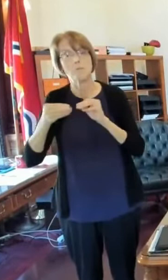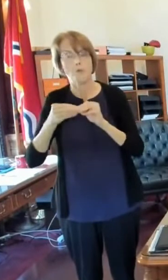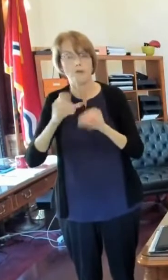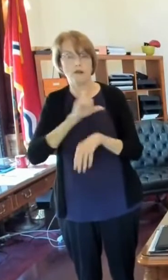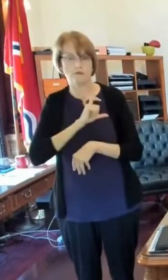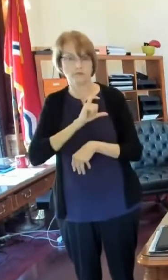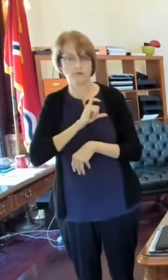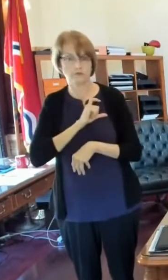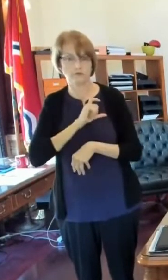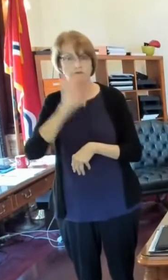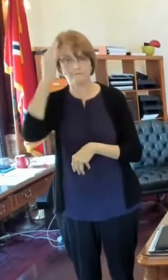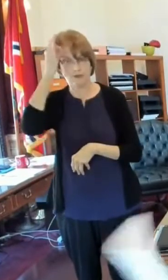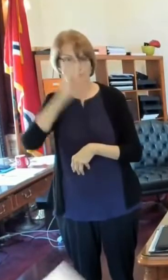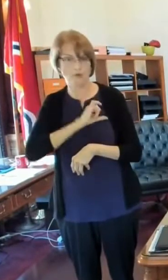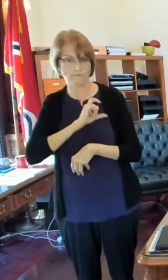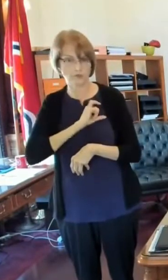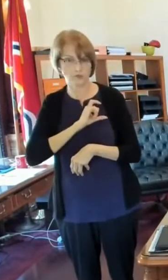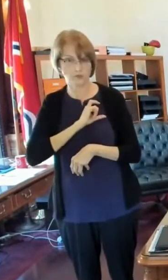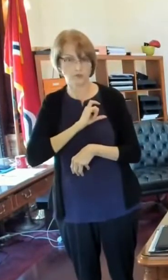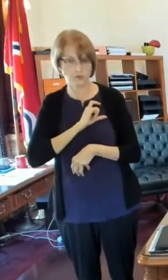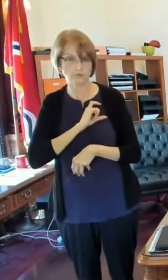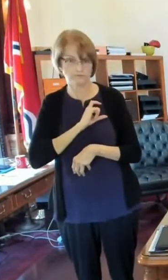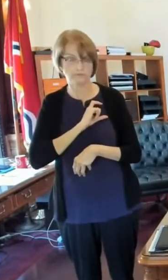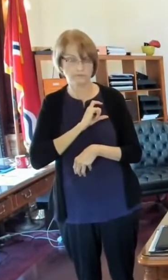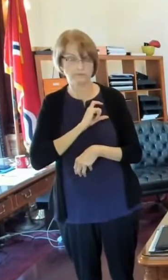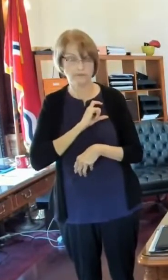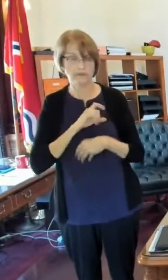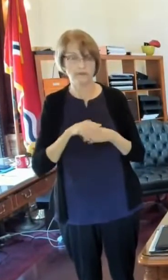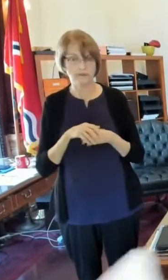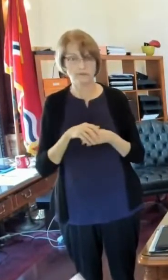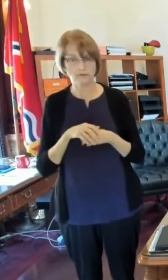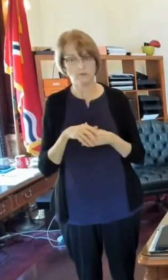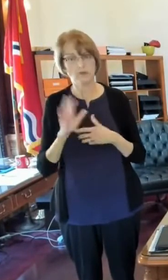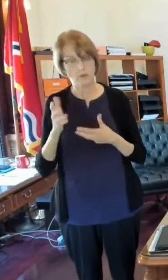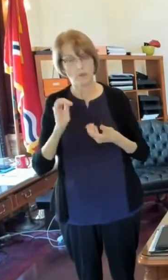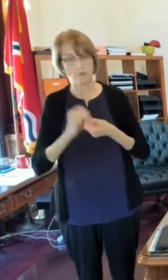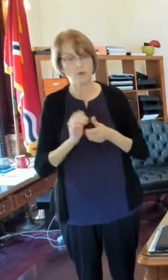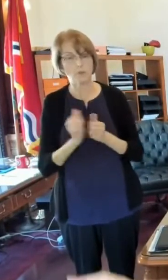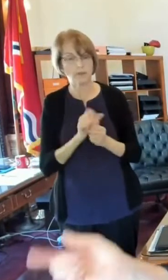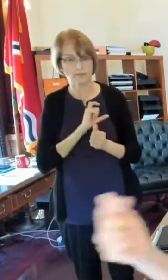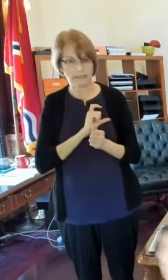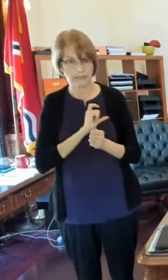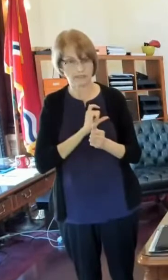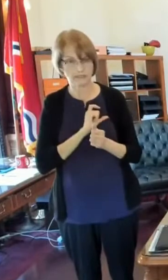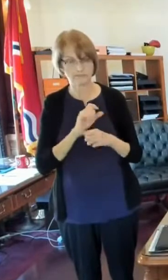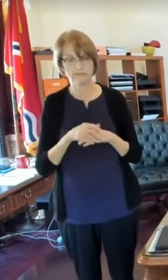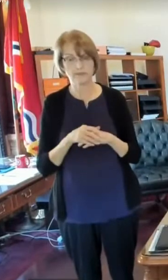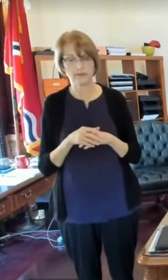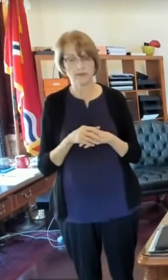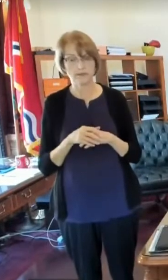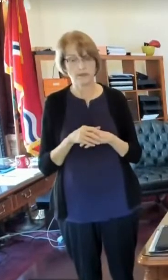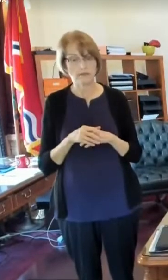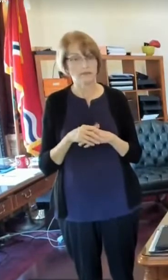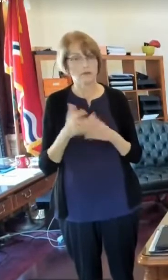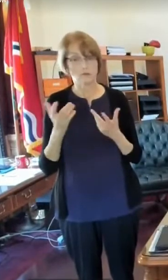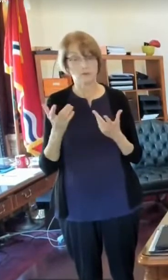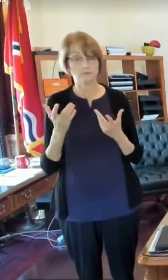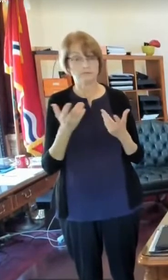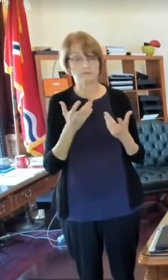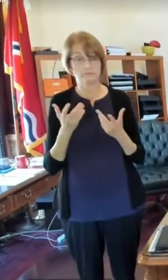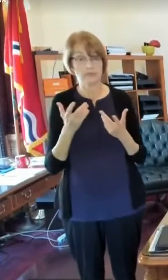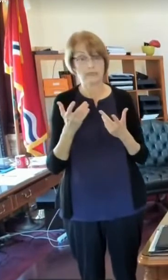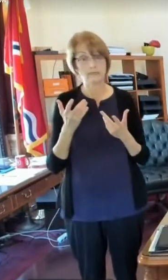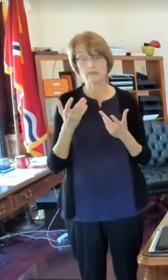officers, federal officers, to work with the police department. As I mentioned previously, this has nothing to do